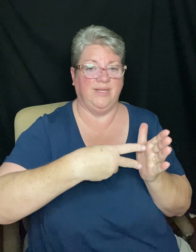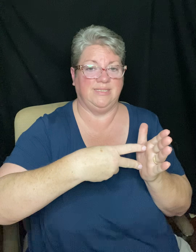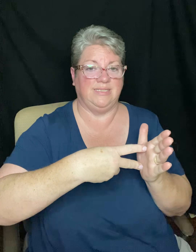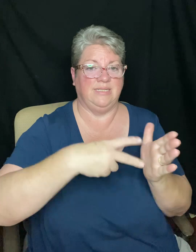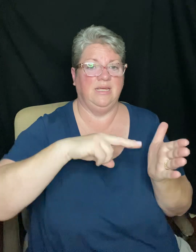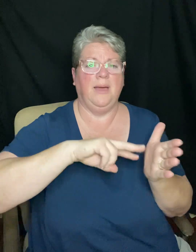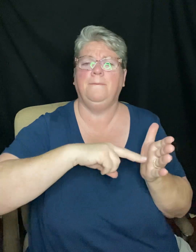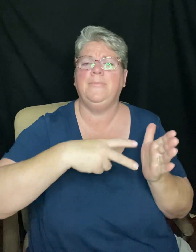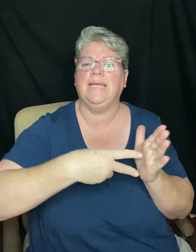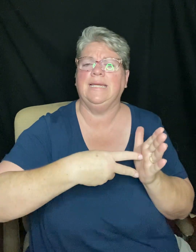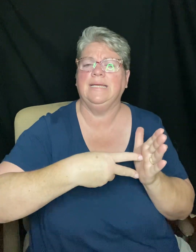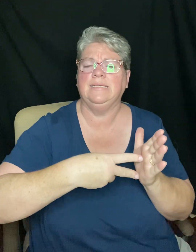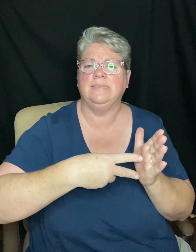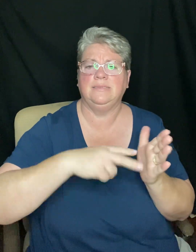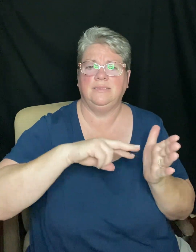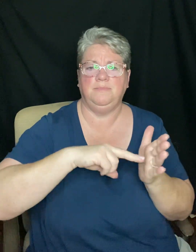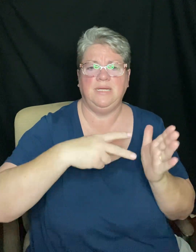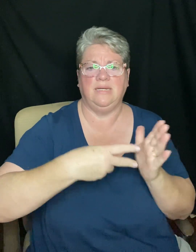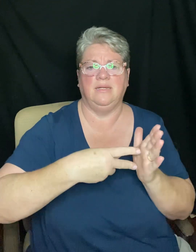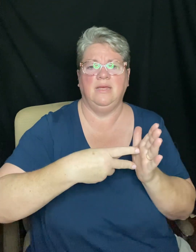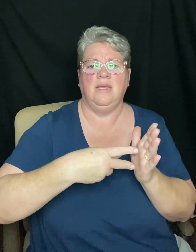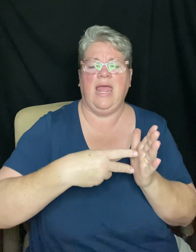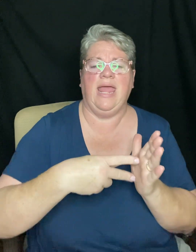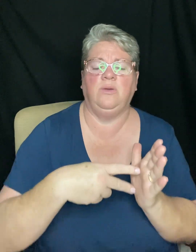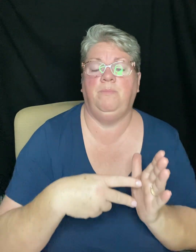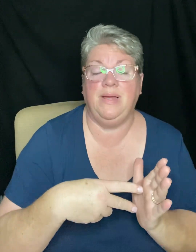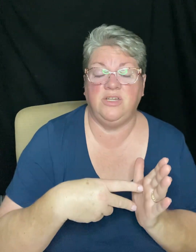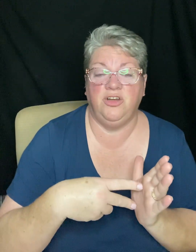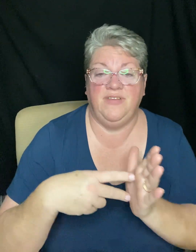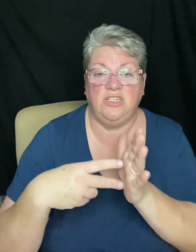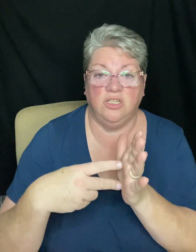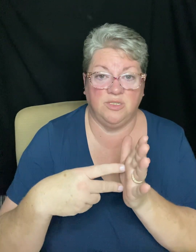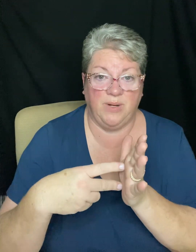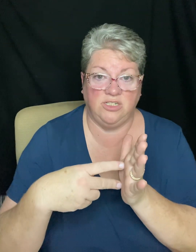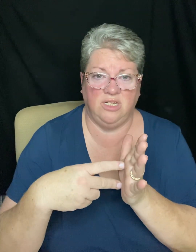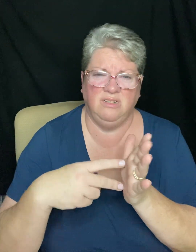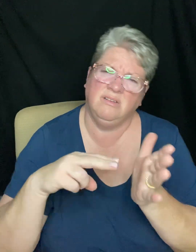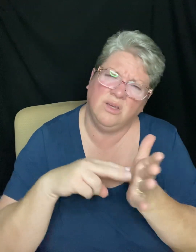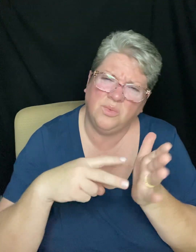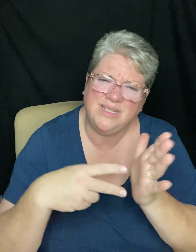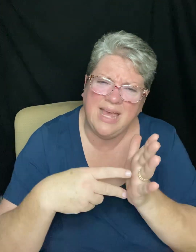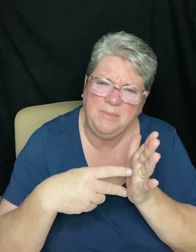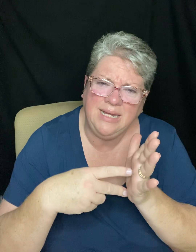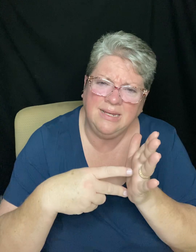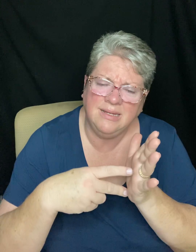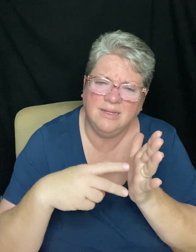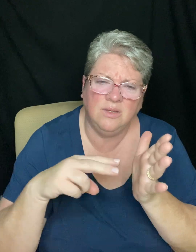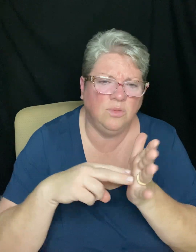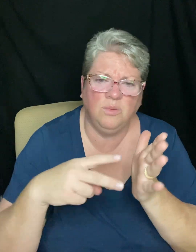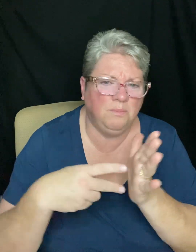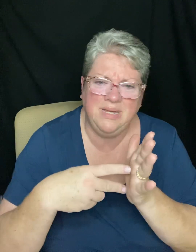twist. Mean. Mean. And based on your facial expression, what does that mean? Means